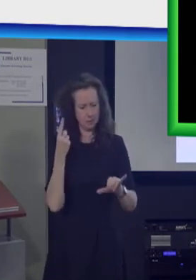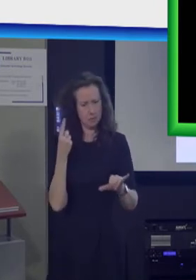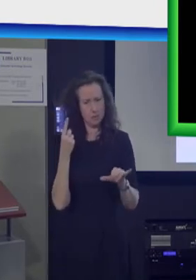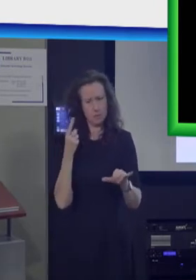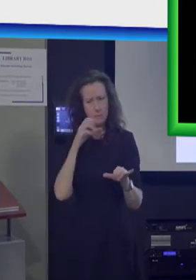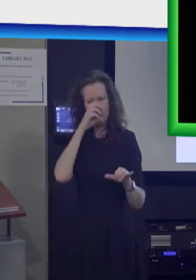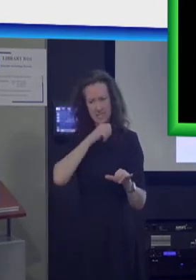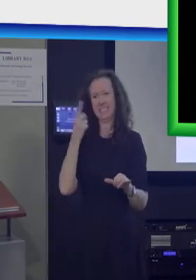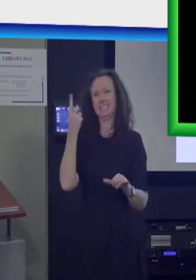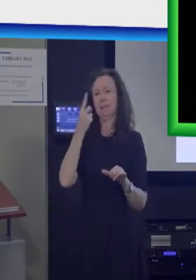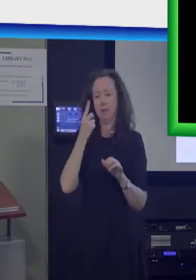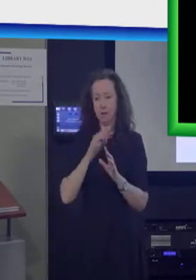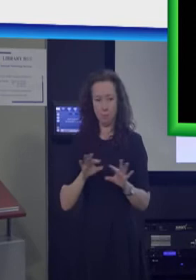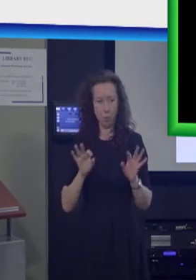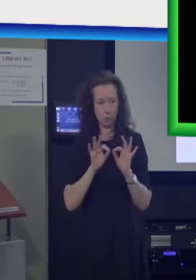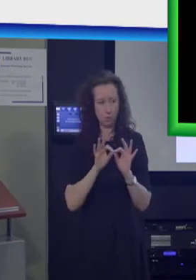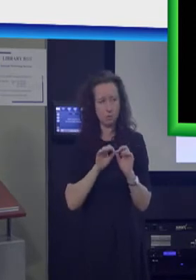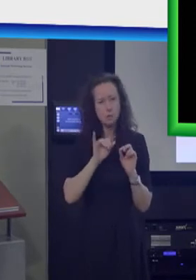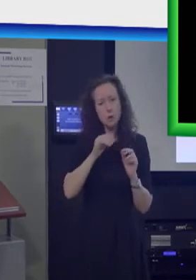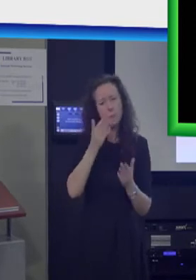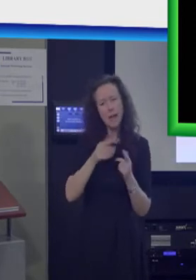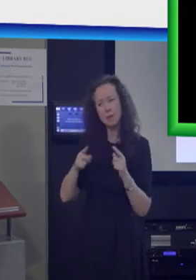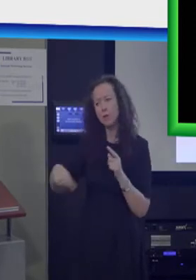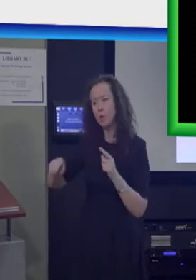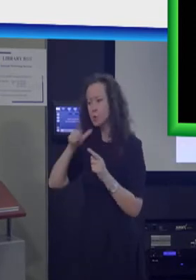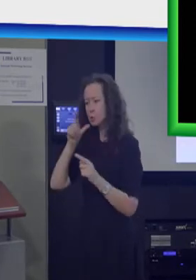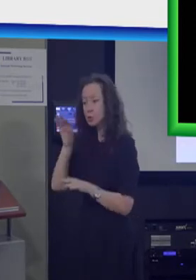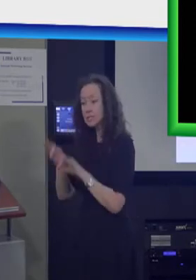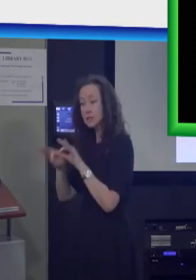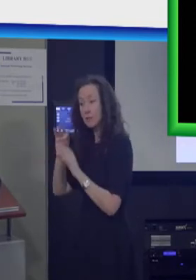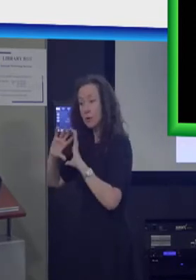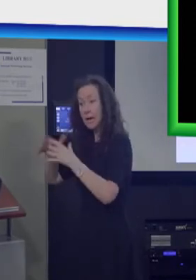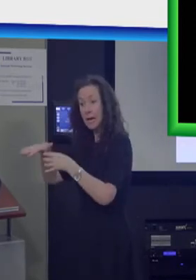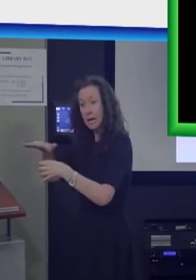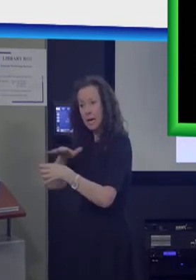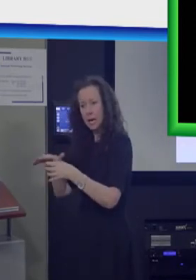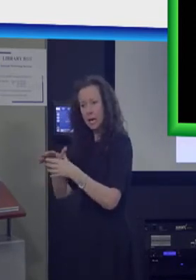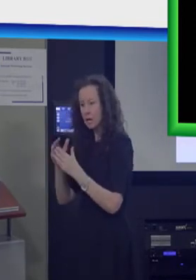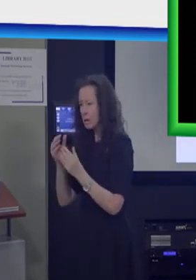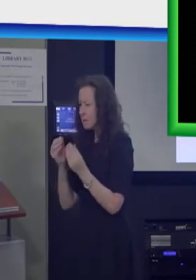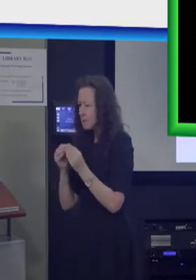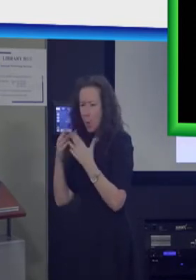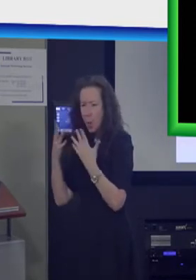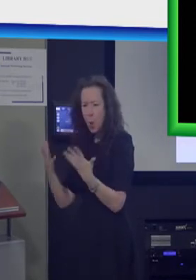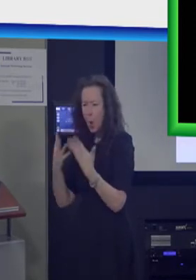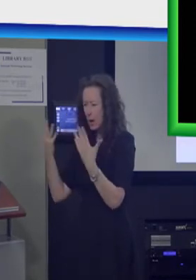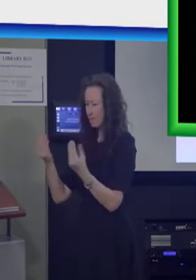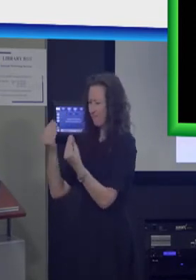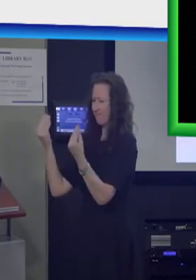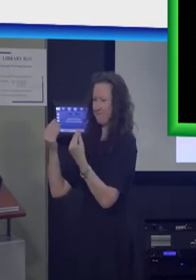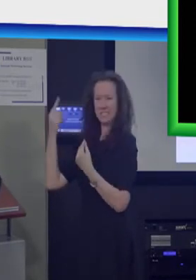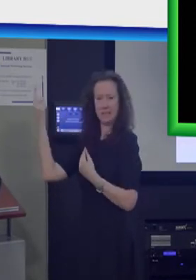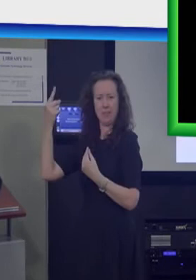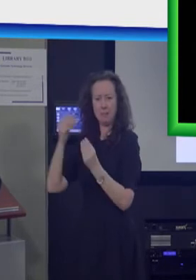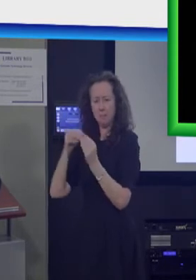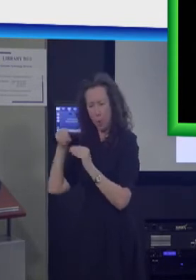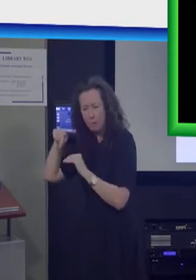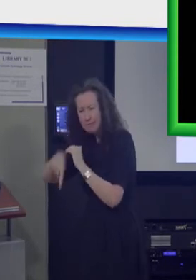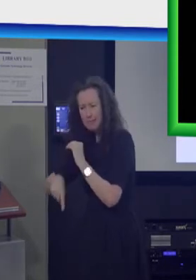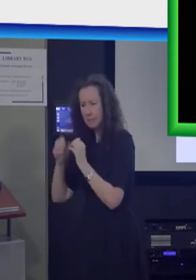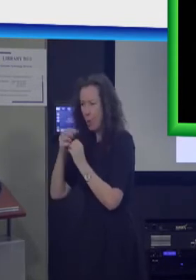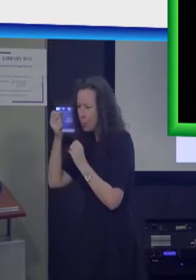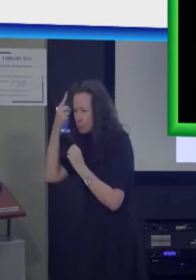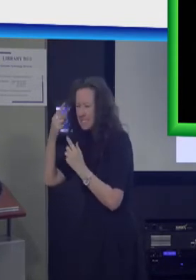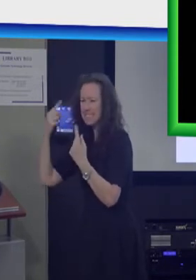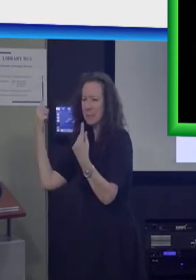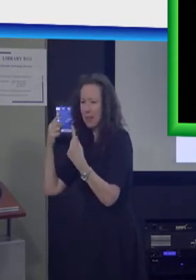And the discovery children might have gained that. Maybe they just have something with deeper insight, or they're better reasoners. So this is the kind of criticism we